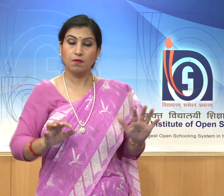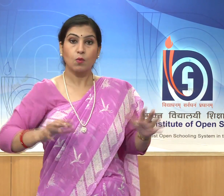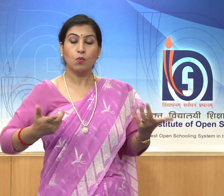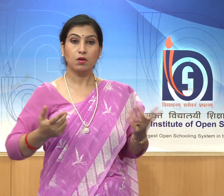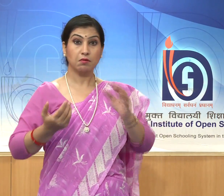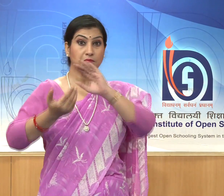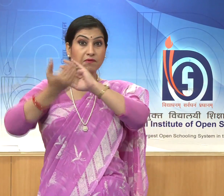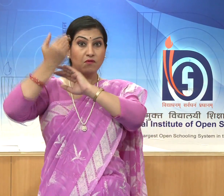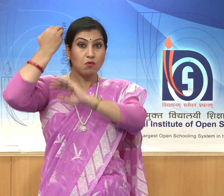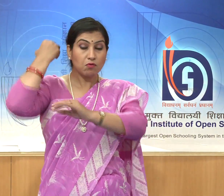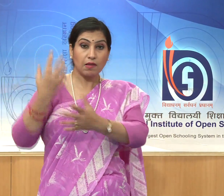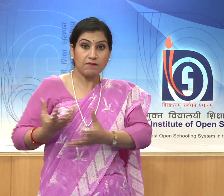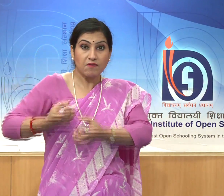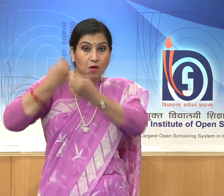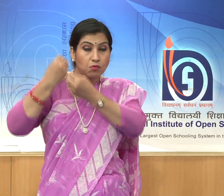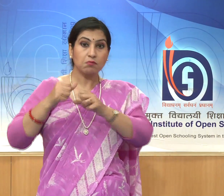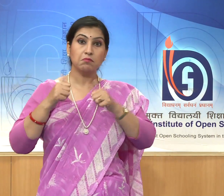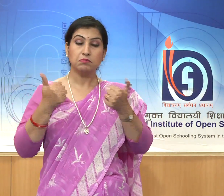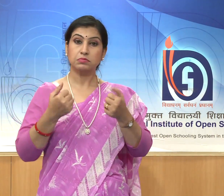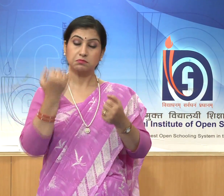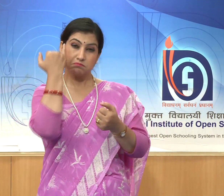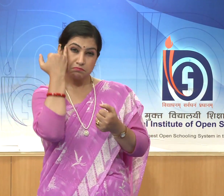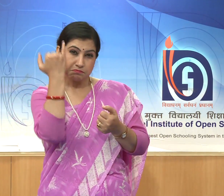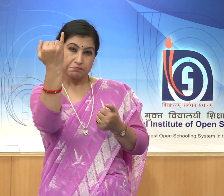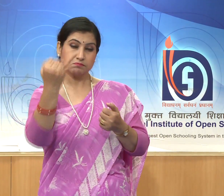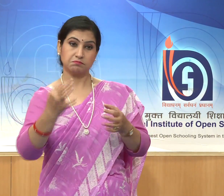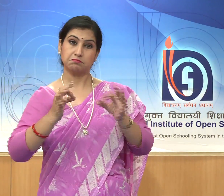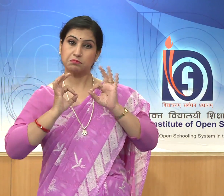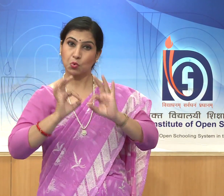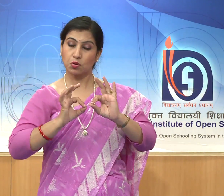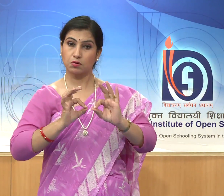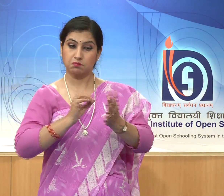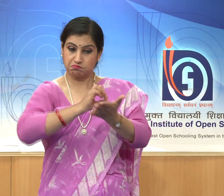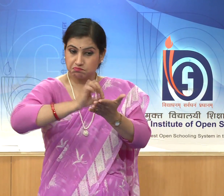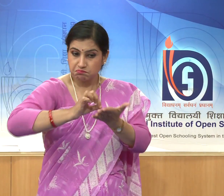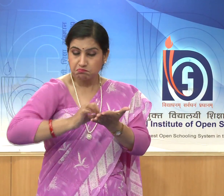with treasure of illustrated manuscripts.